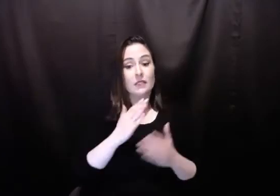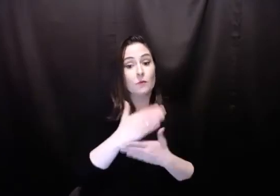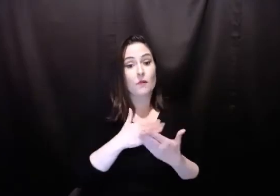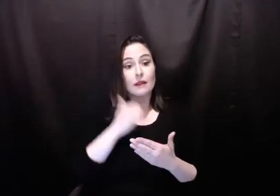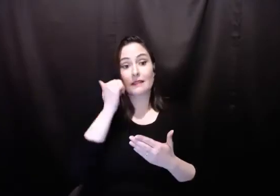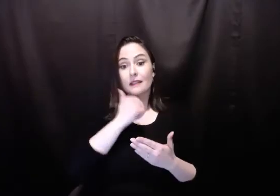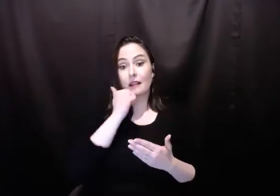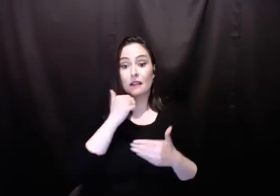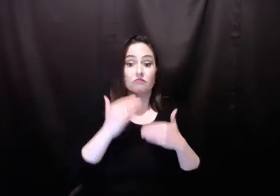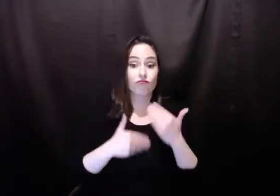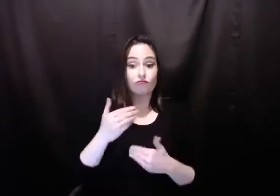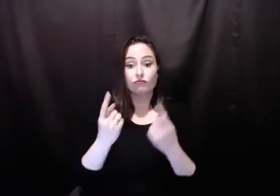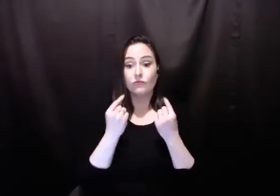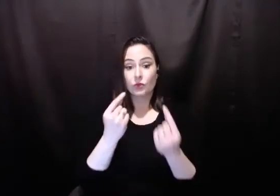swim. But even then,